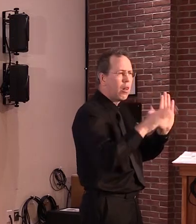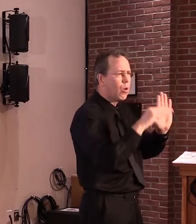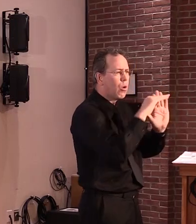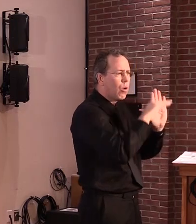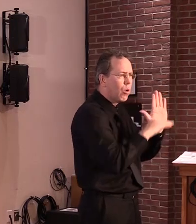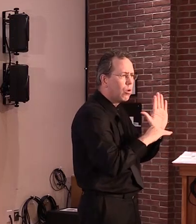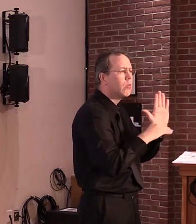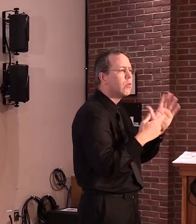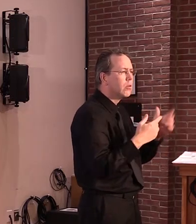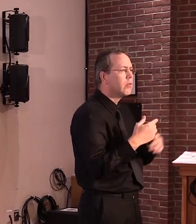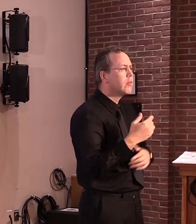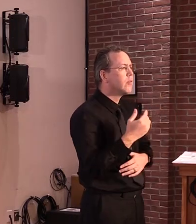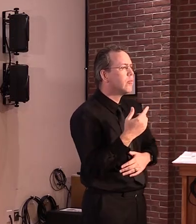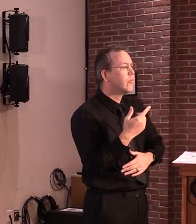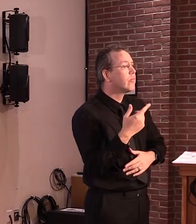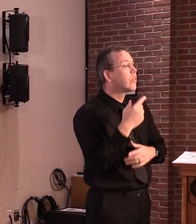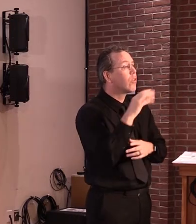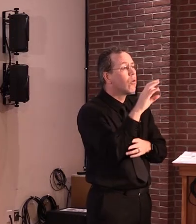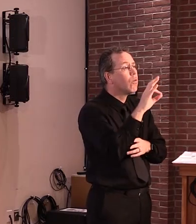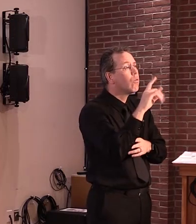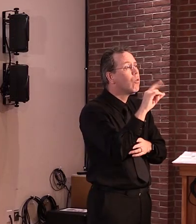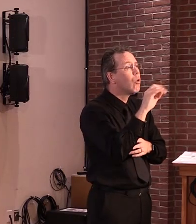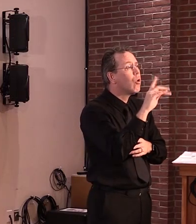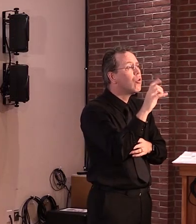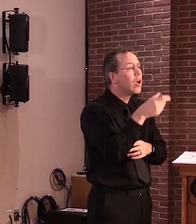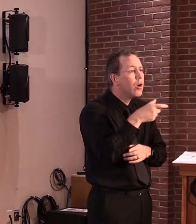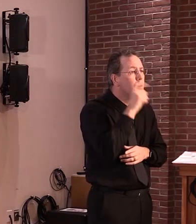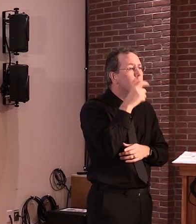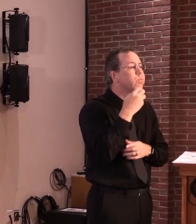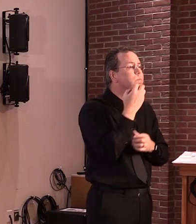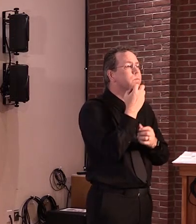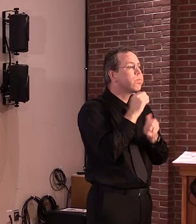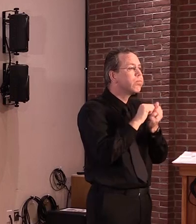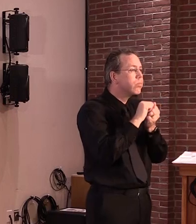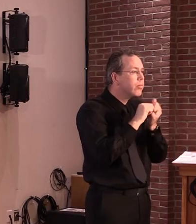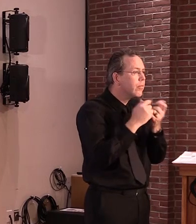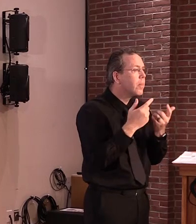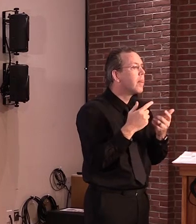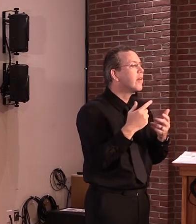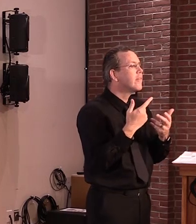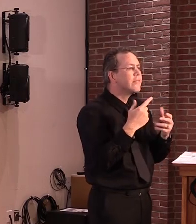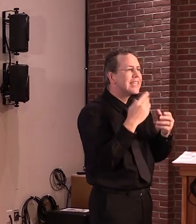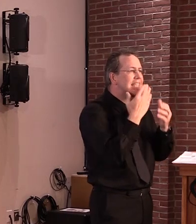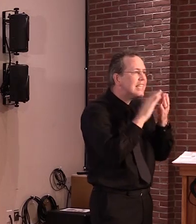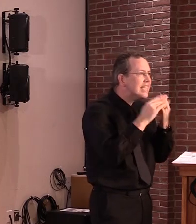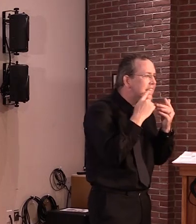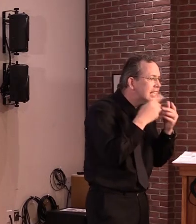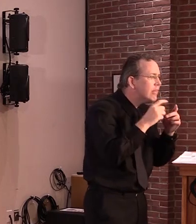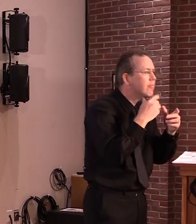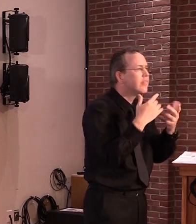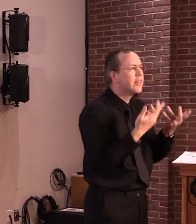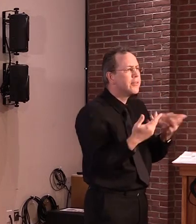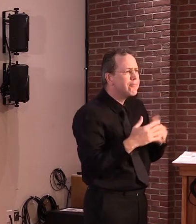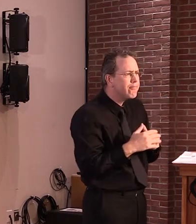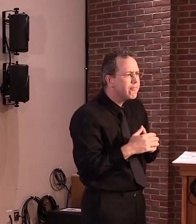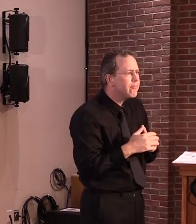fluoride, things of that sort that can work to preserve teeth without necessarily creating a big aerosol.